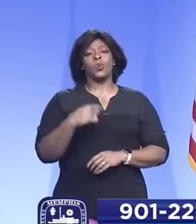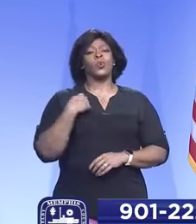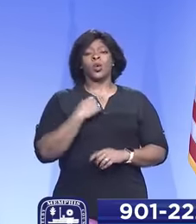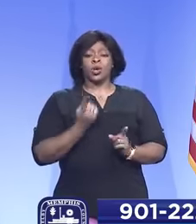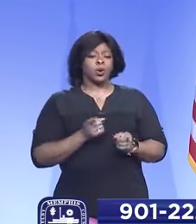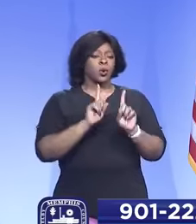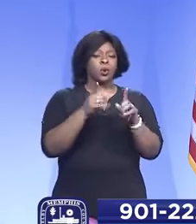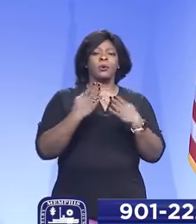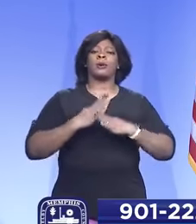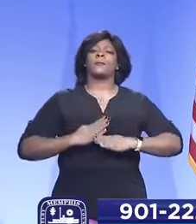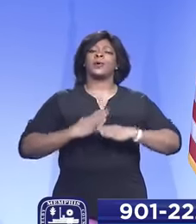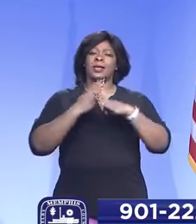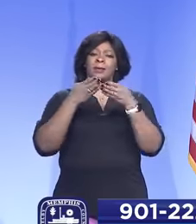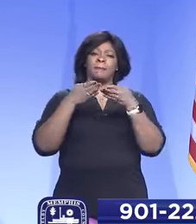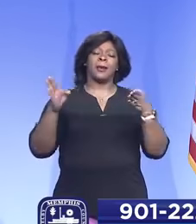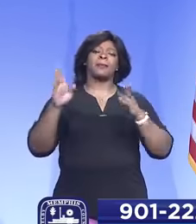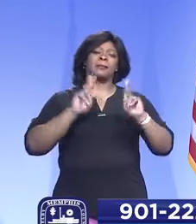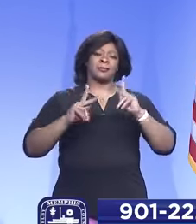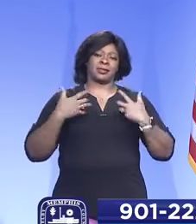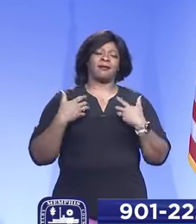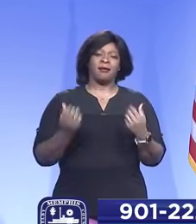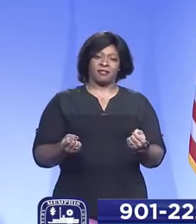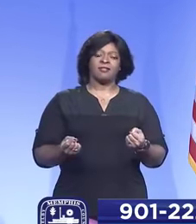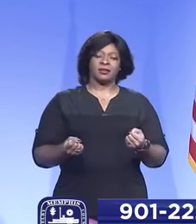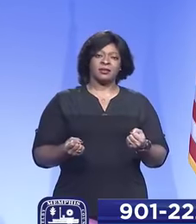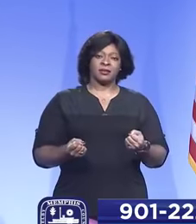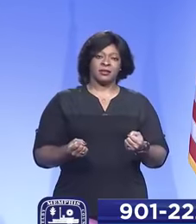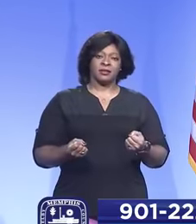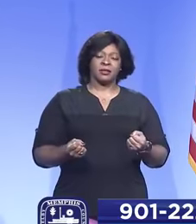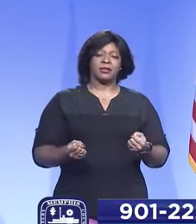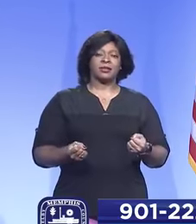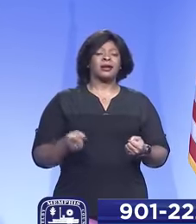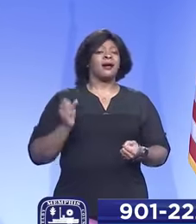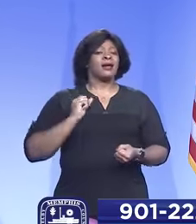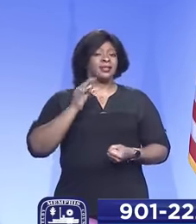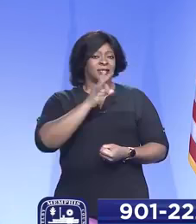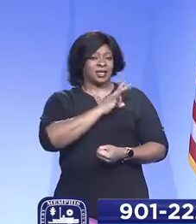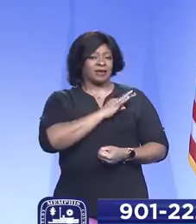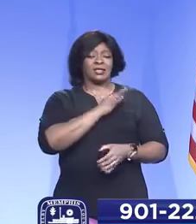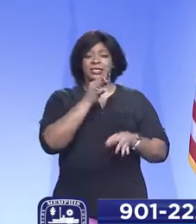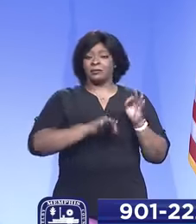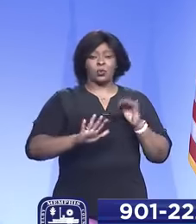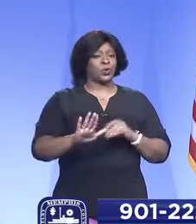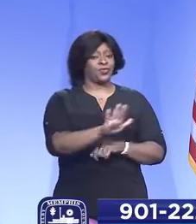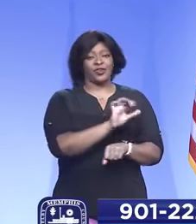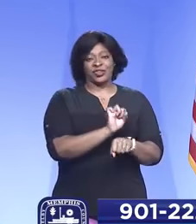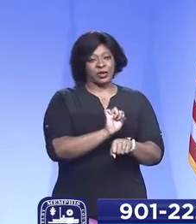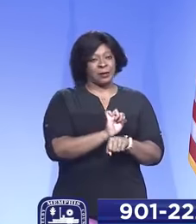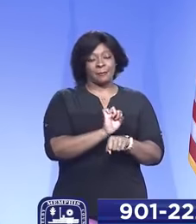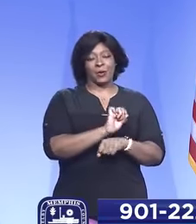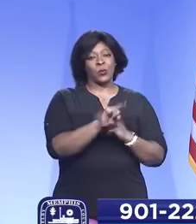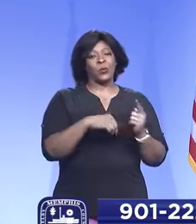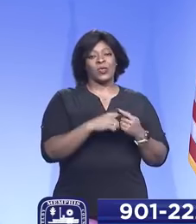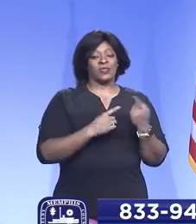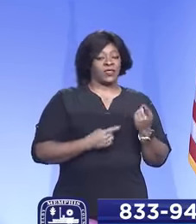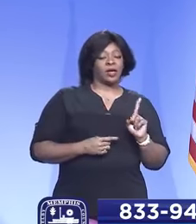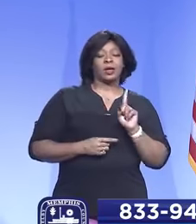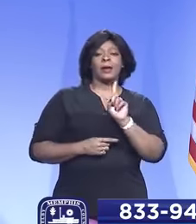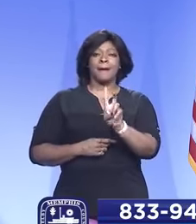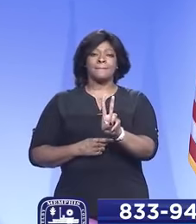out to protect the public's health. And our staff is simply doing their job when they come